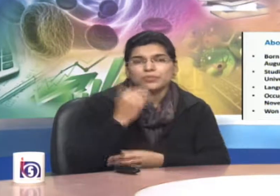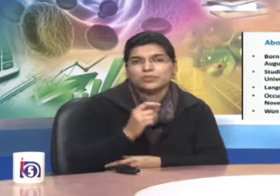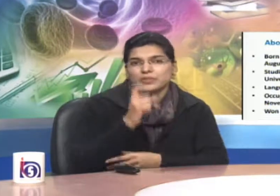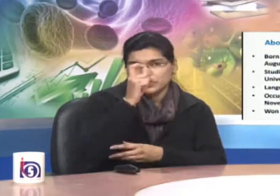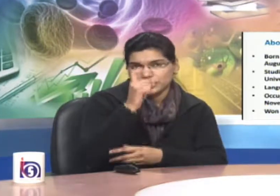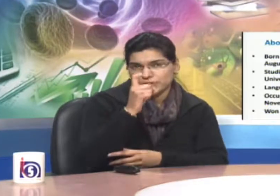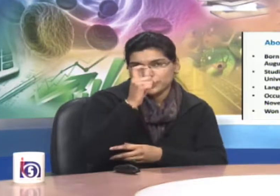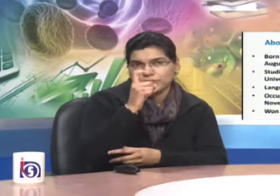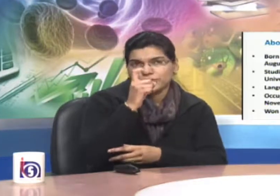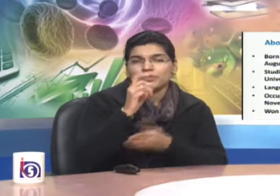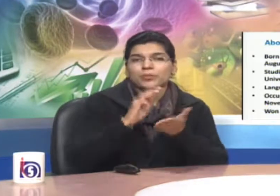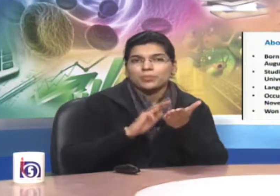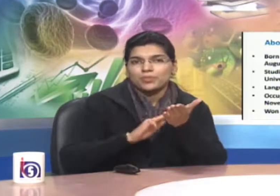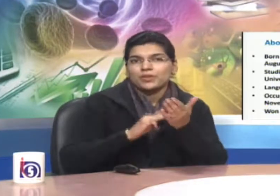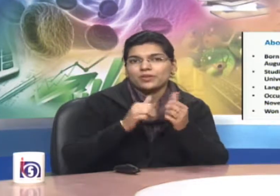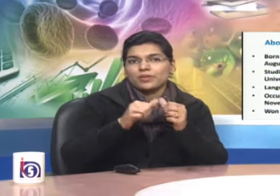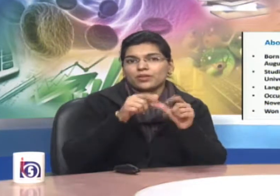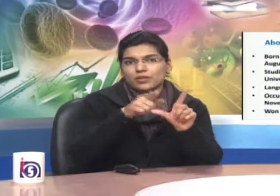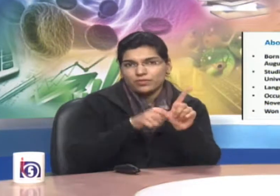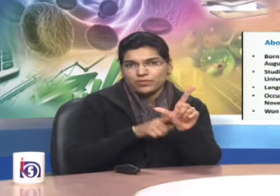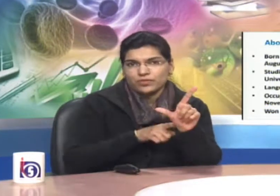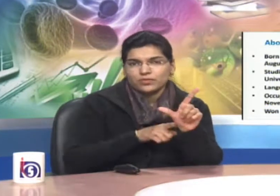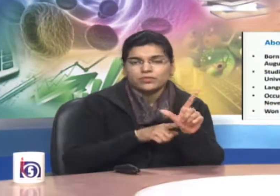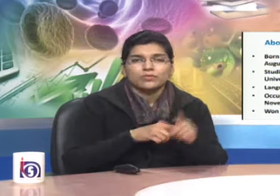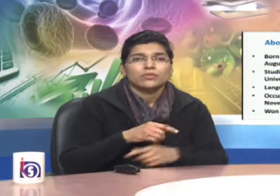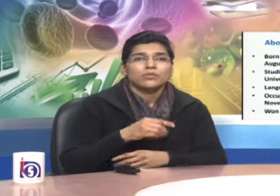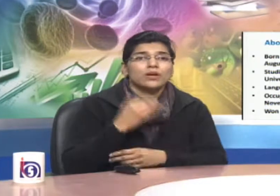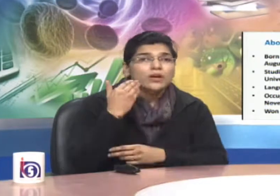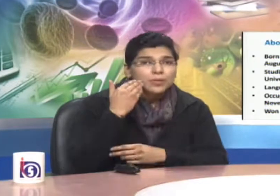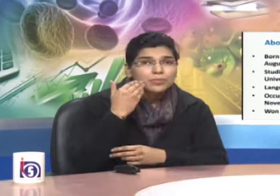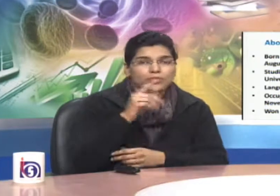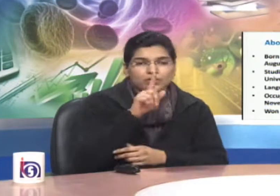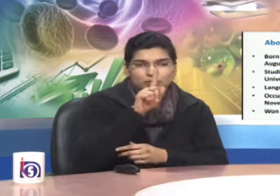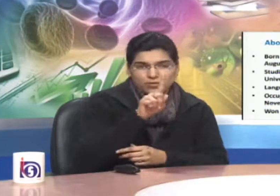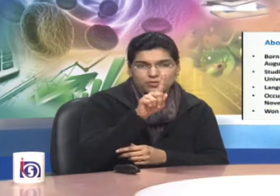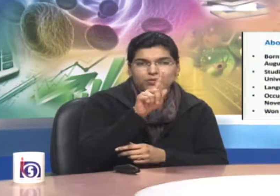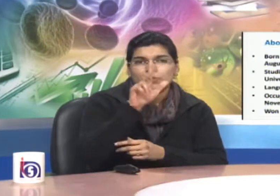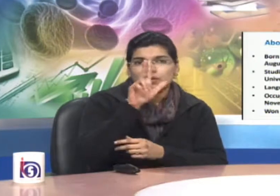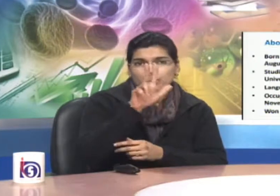About Rabindranath Tagore. He was born on May 7th,